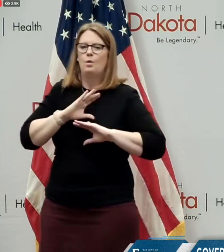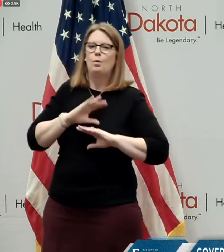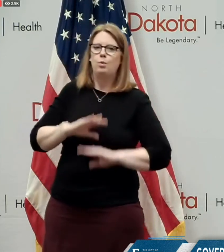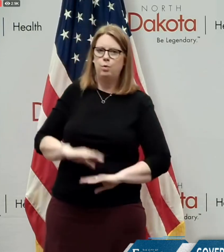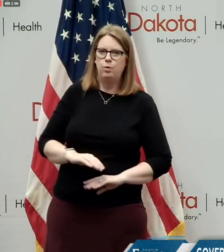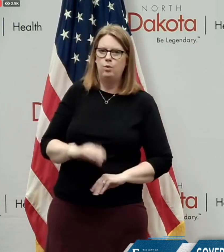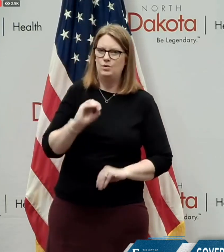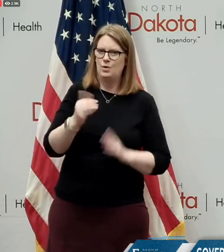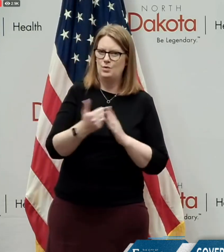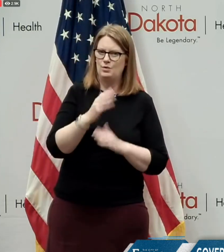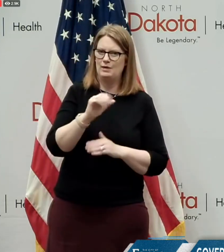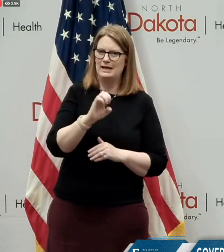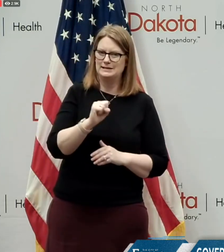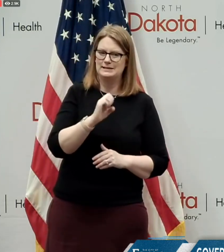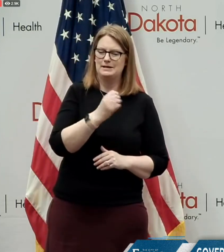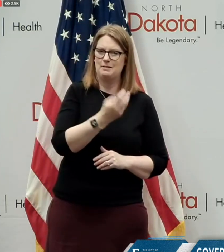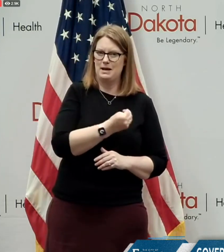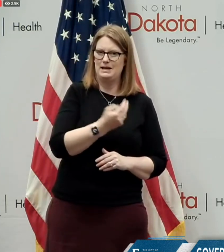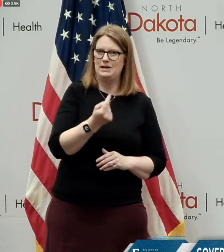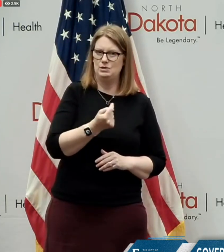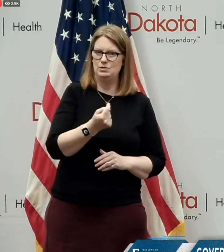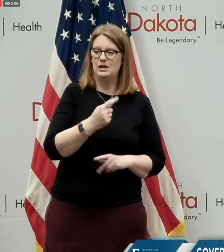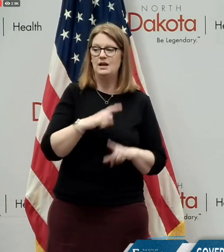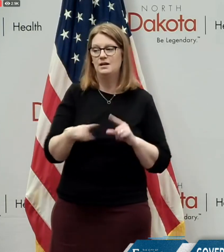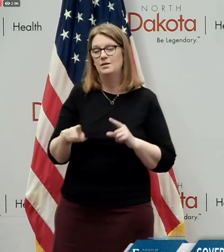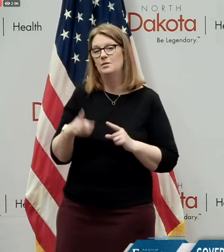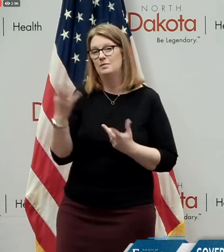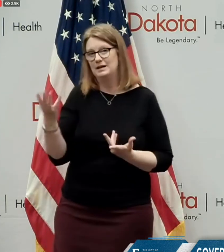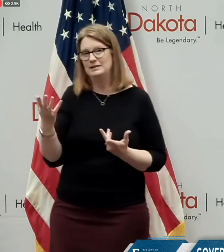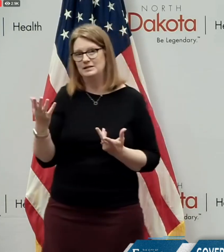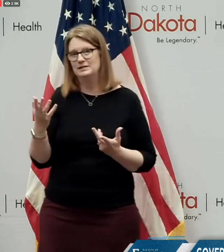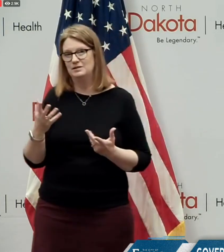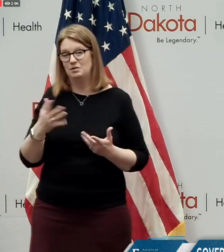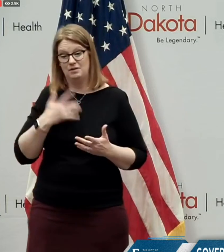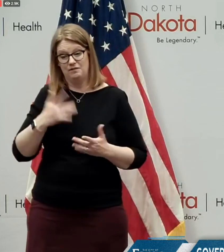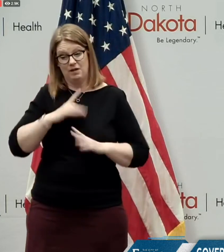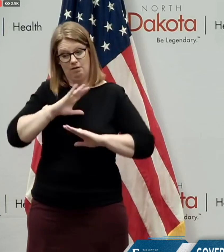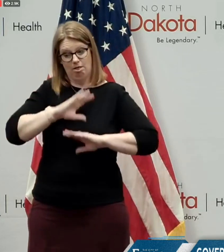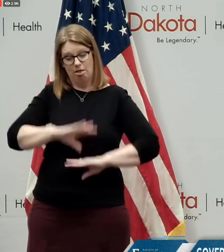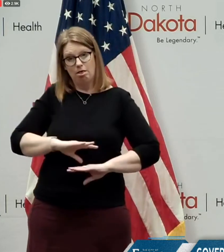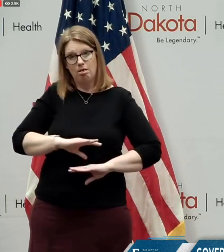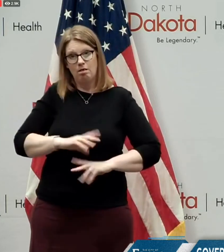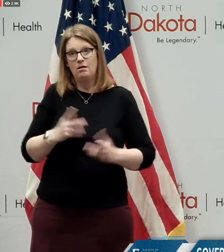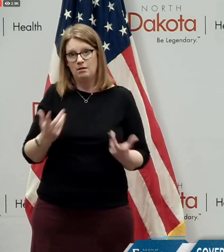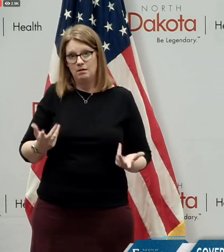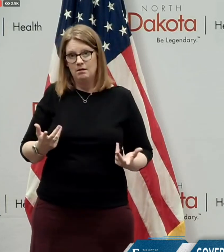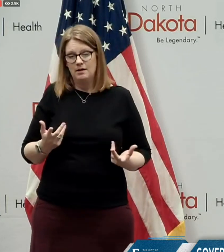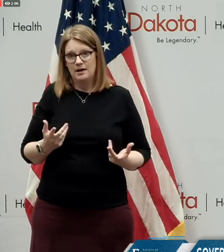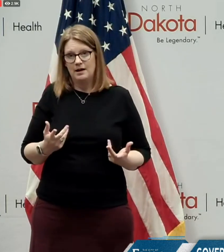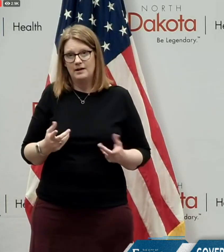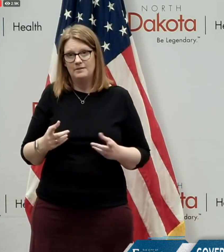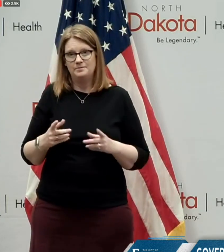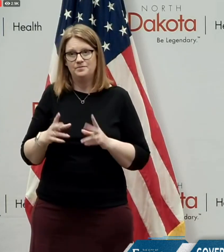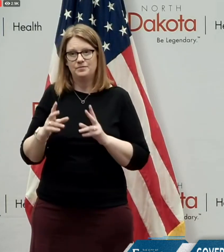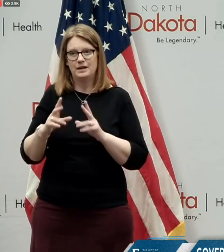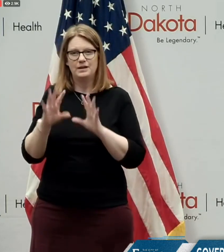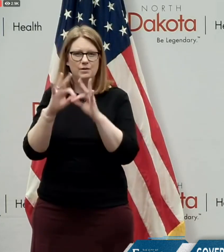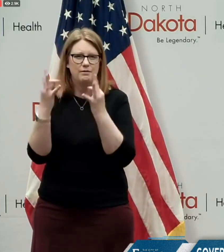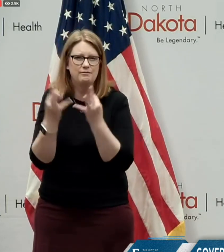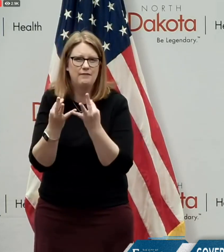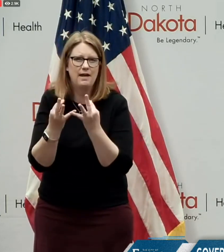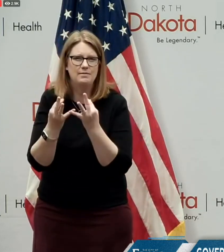gratitude to see such low numbers in long-term care. And I know it's a relief for family members who have been anxious